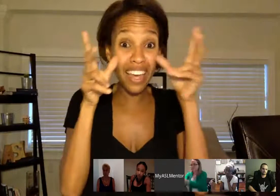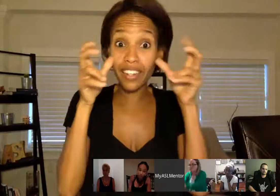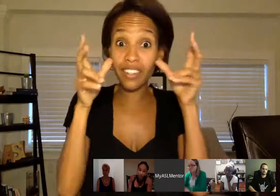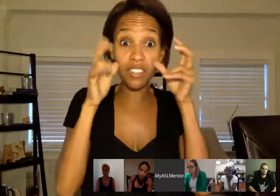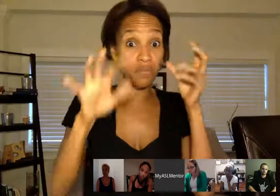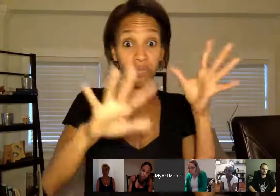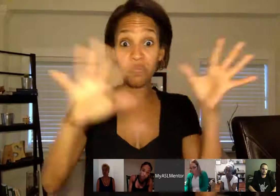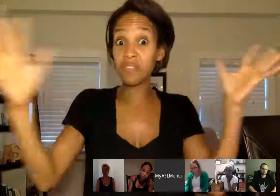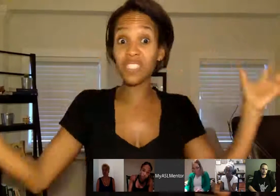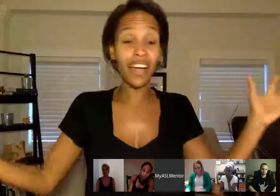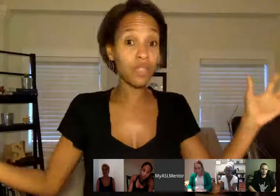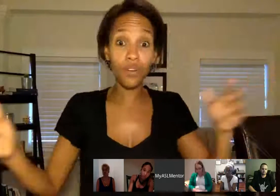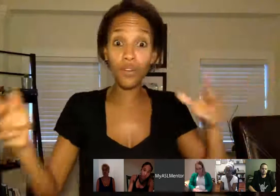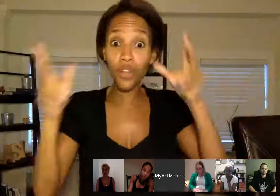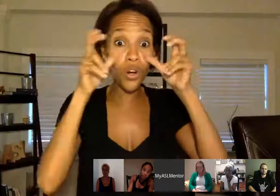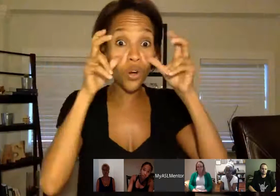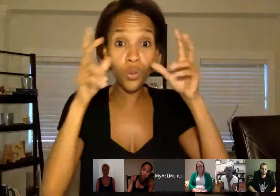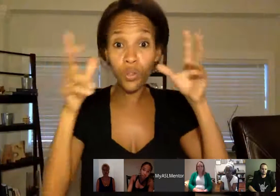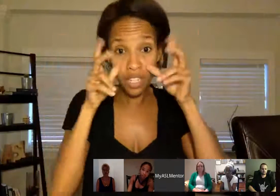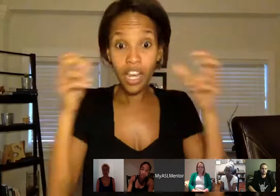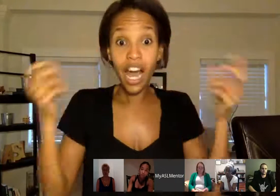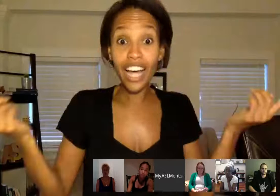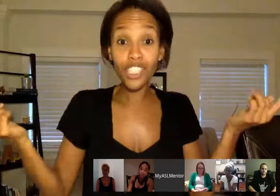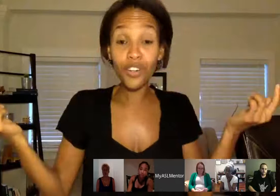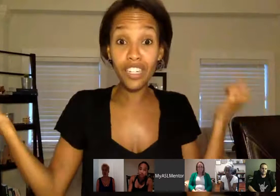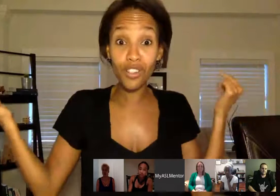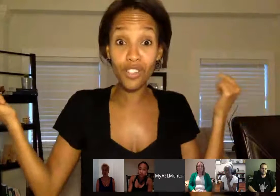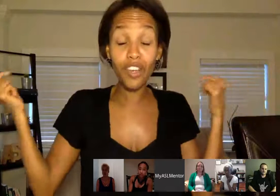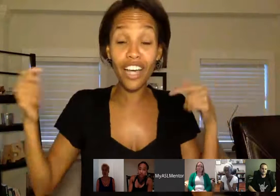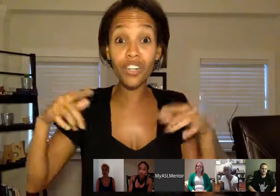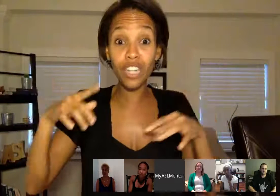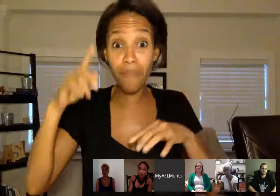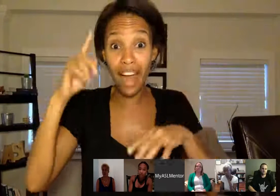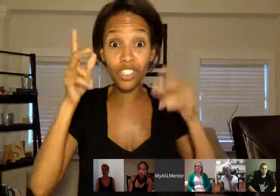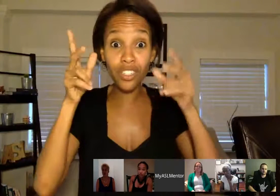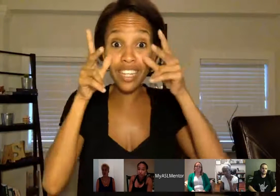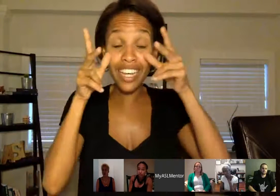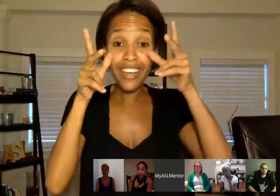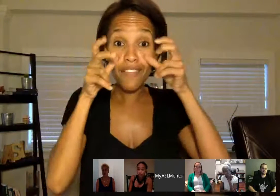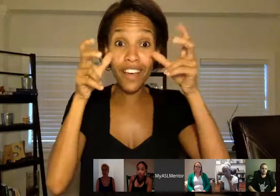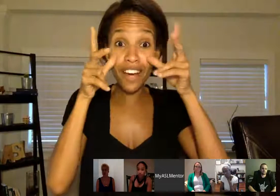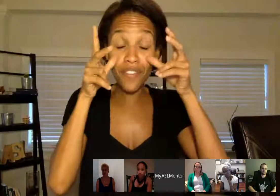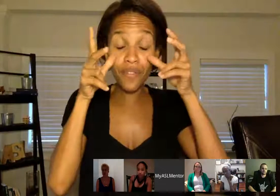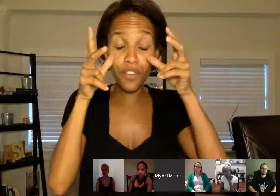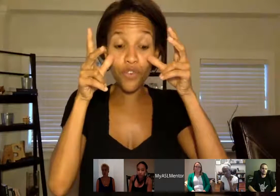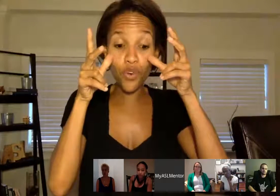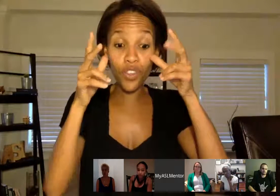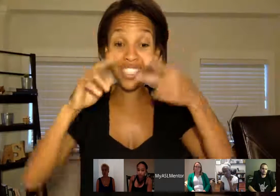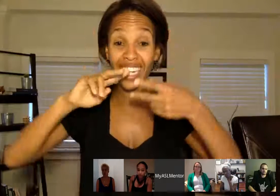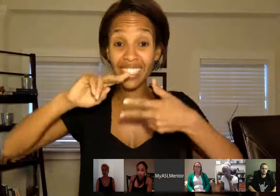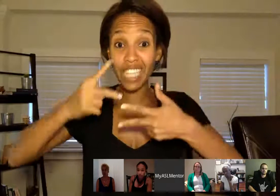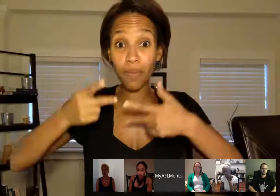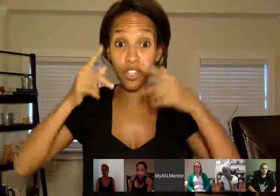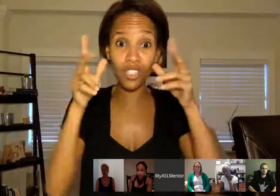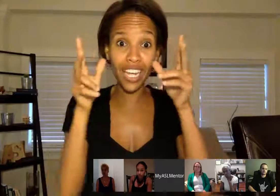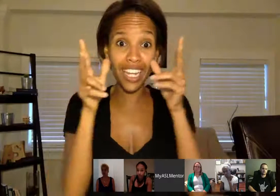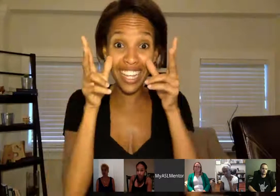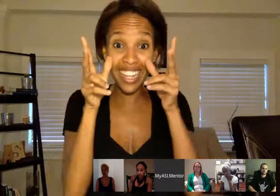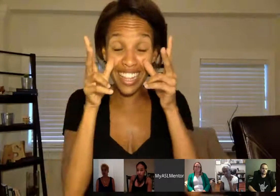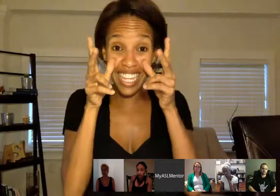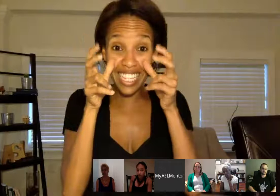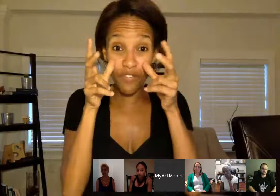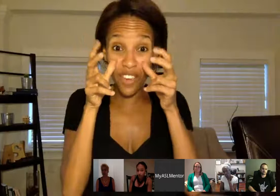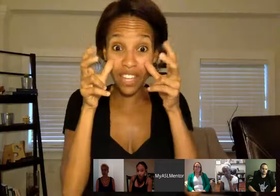happens, and signs we don't know, as you can imagine, for the second step,